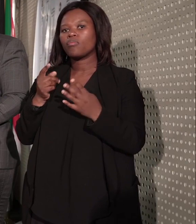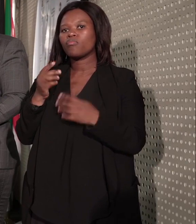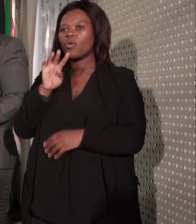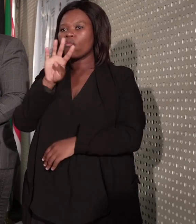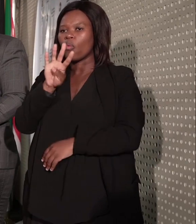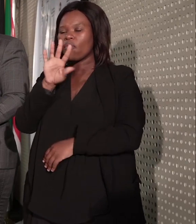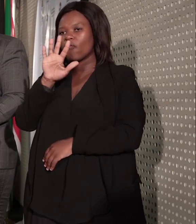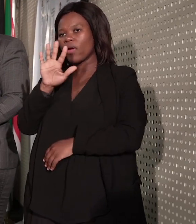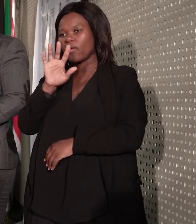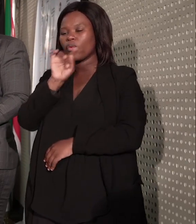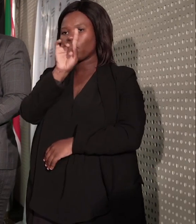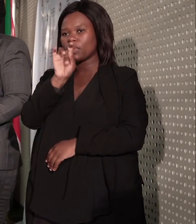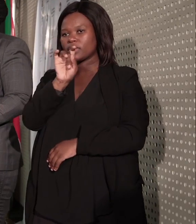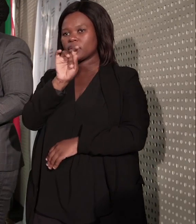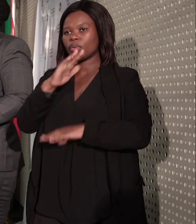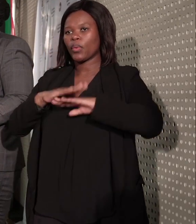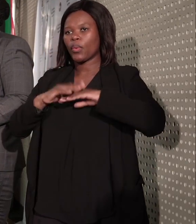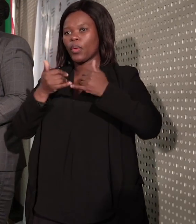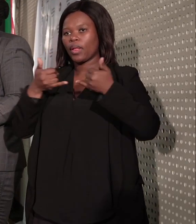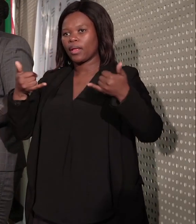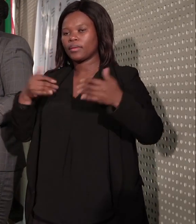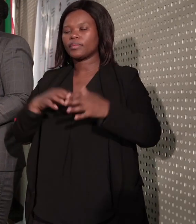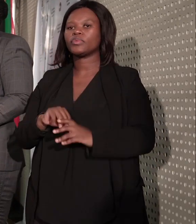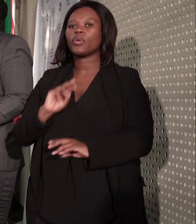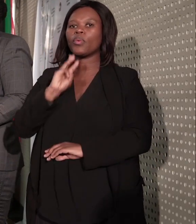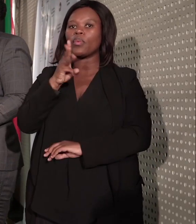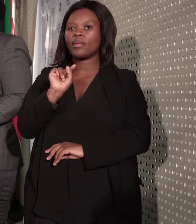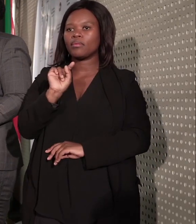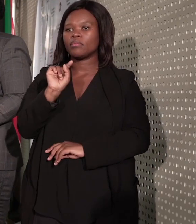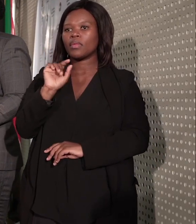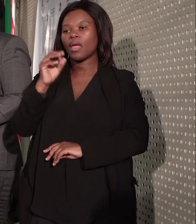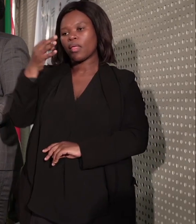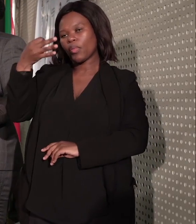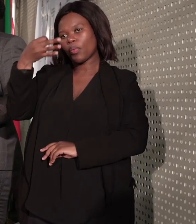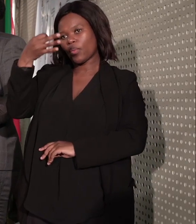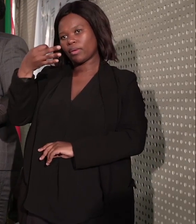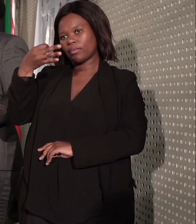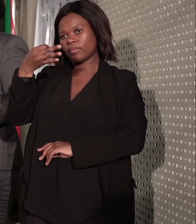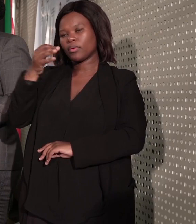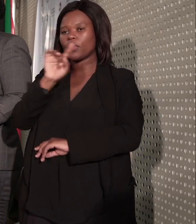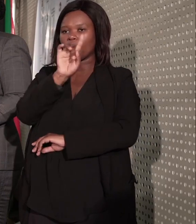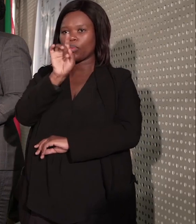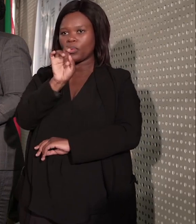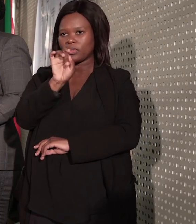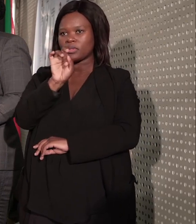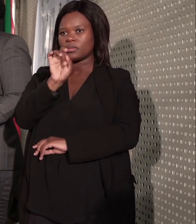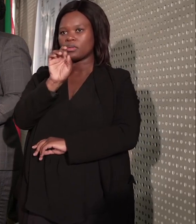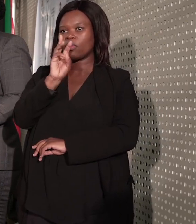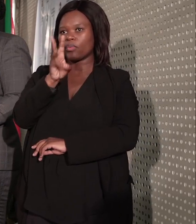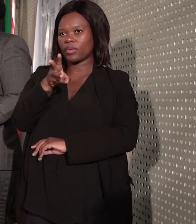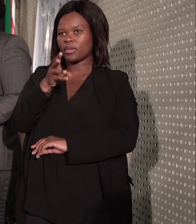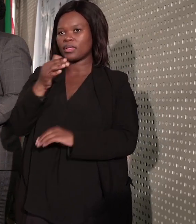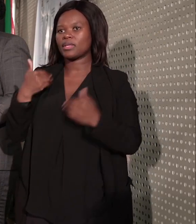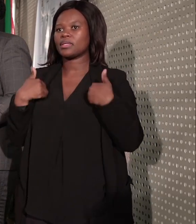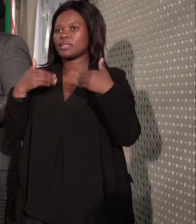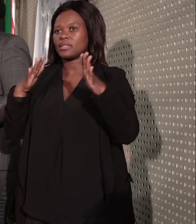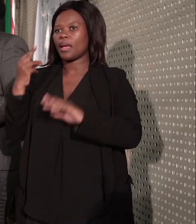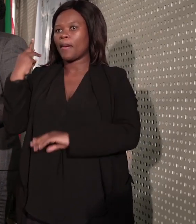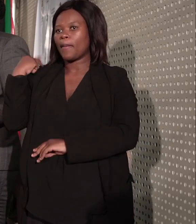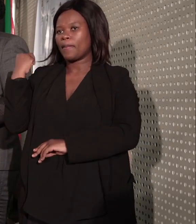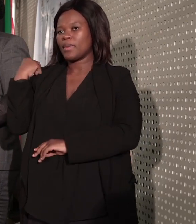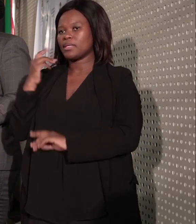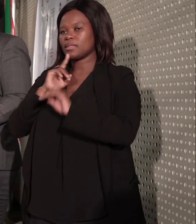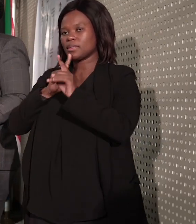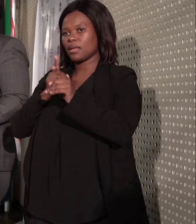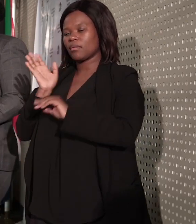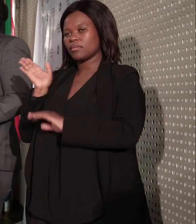5 questions. All right, I think we'll take the first 3 that have been asked in-house. We'll start with Minister